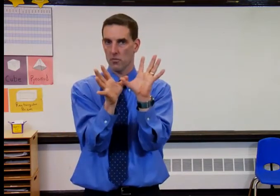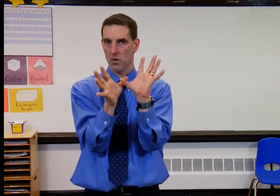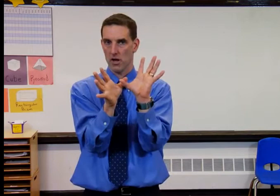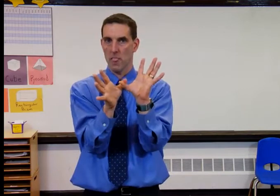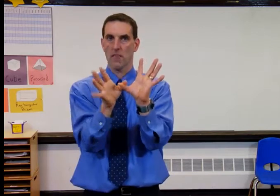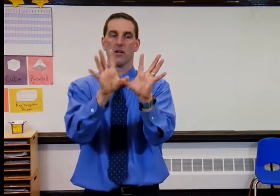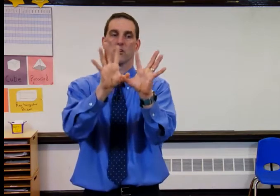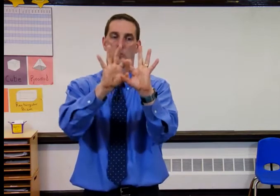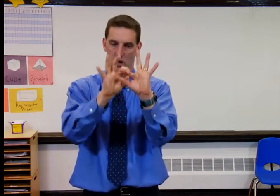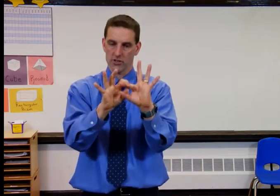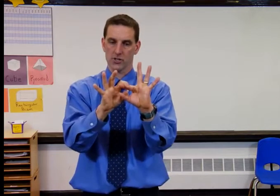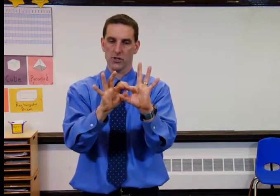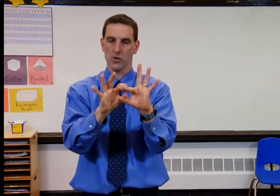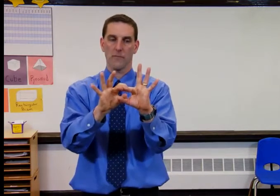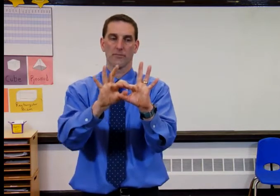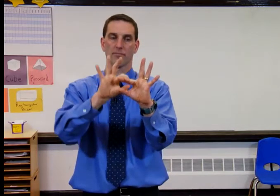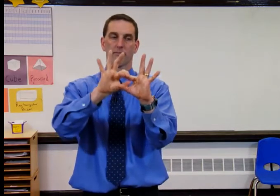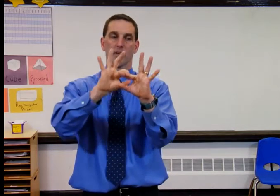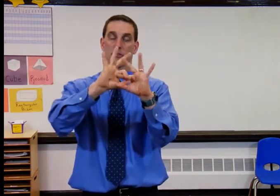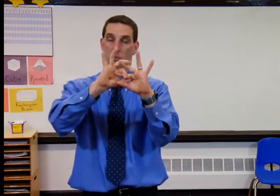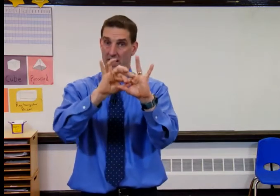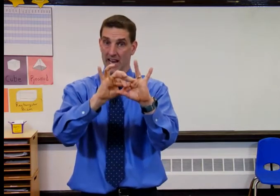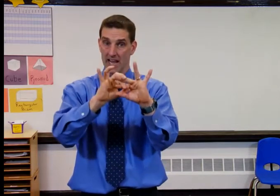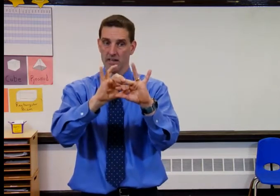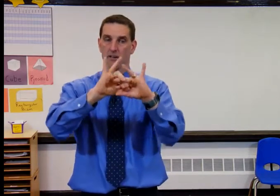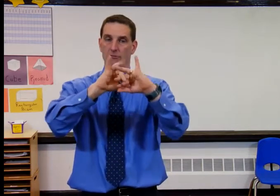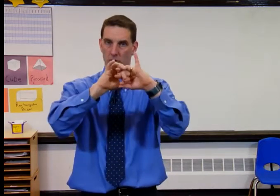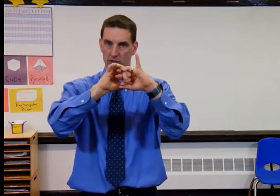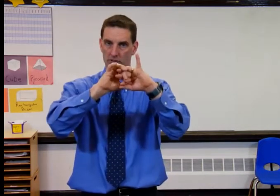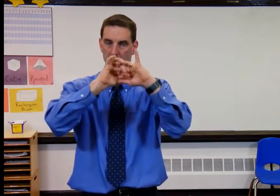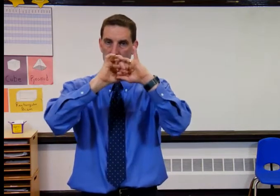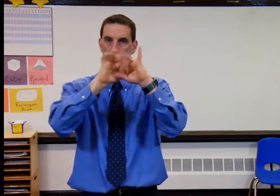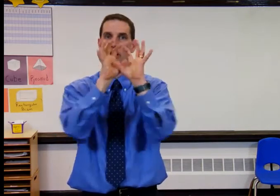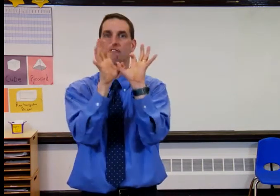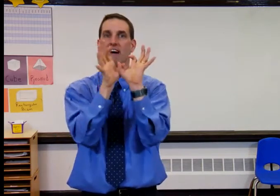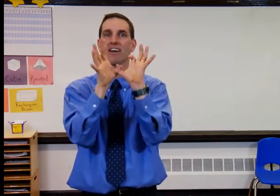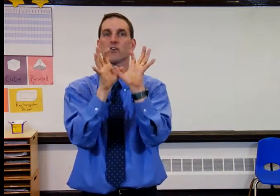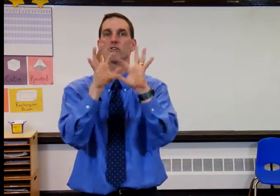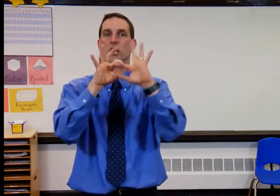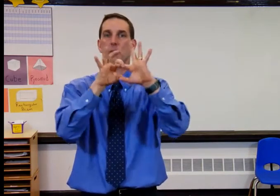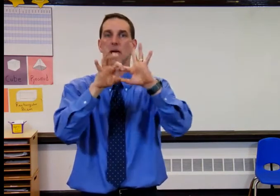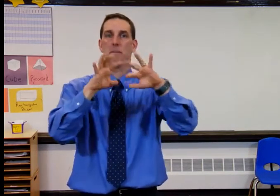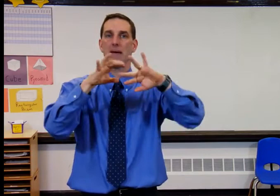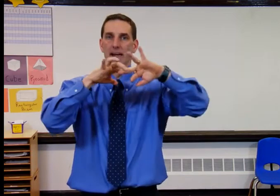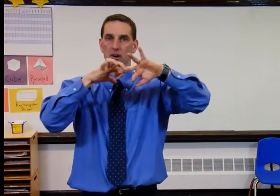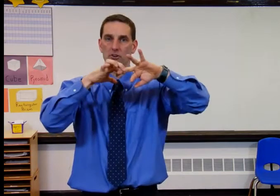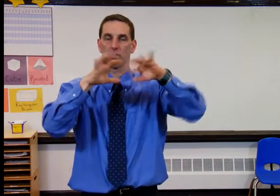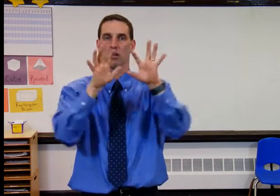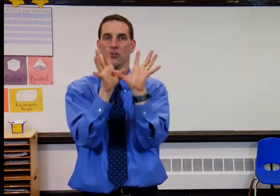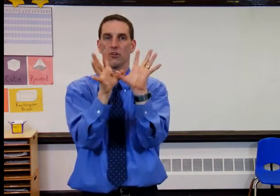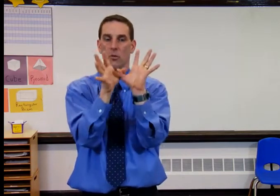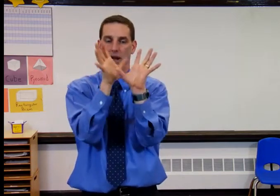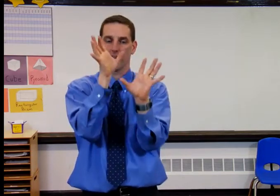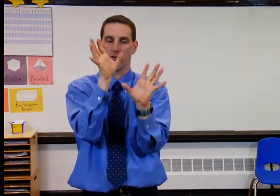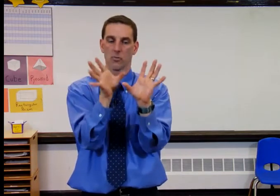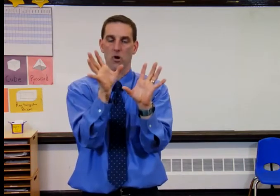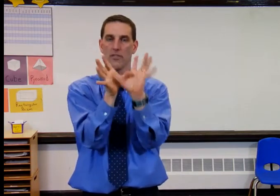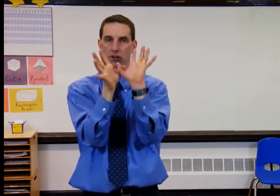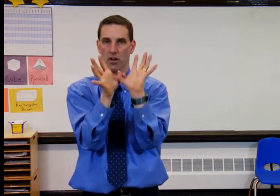1, 12 and 2, 3 and 8, 4 and 6. Factors come in pairs. So whenever there's one, there's another